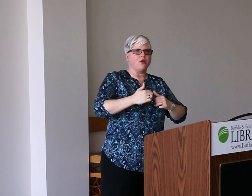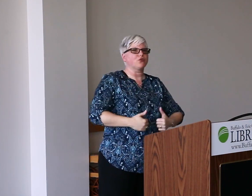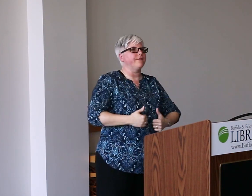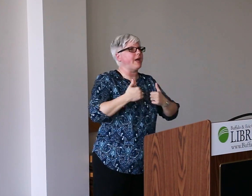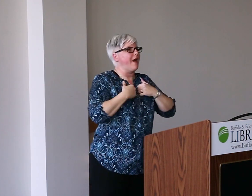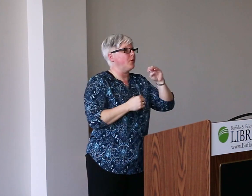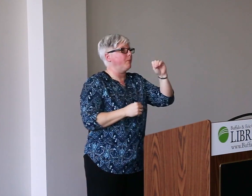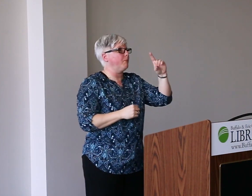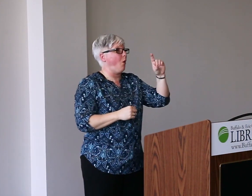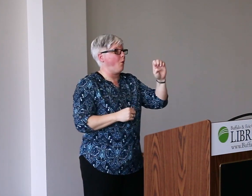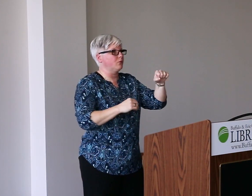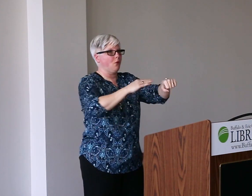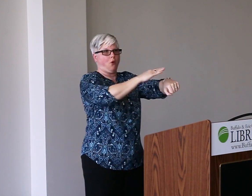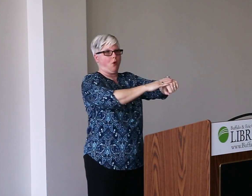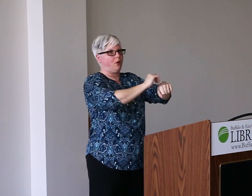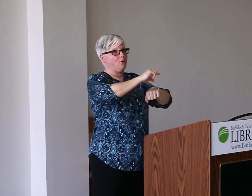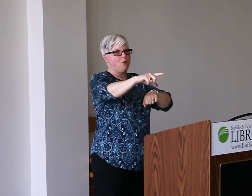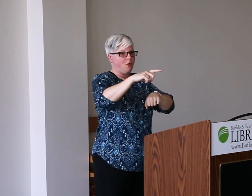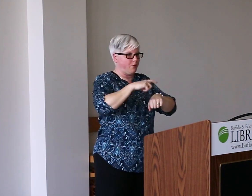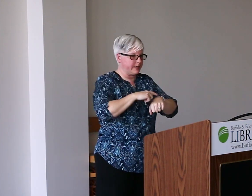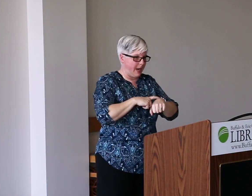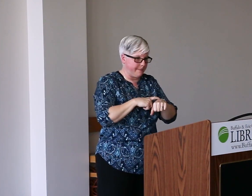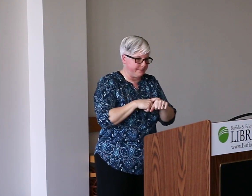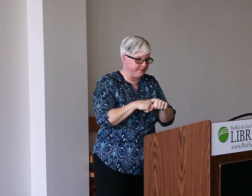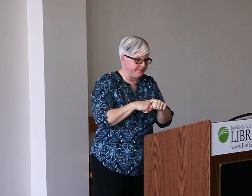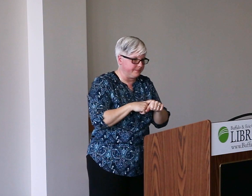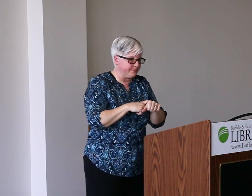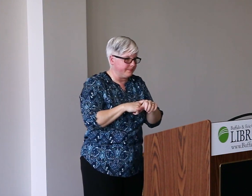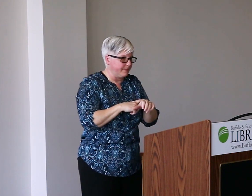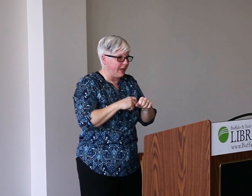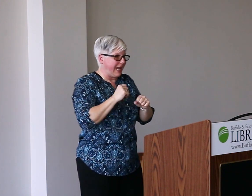I operate on survival mode all the time.